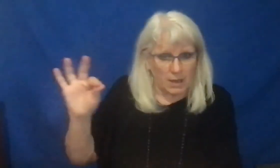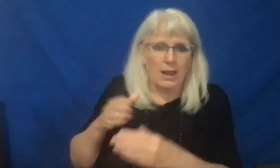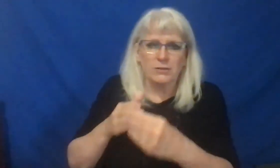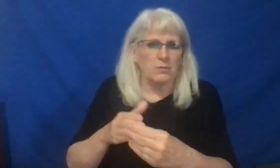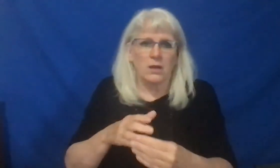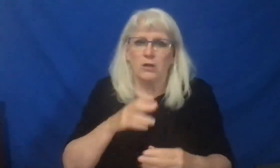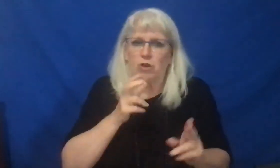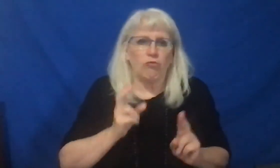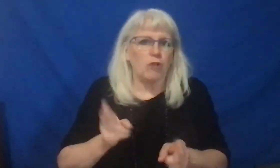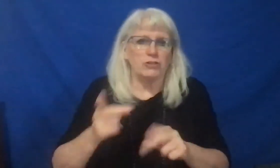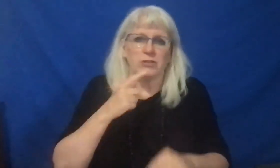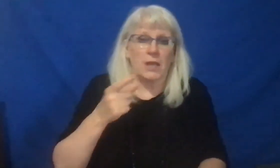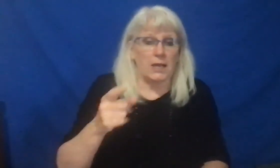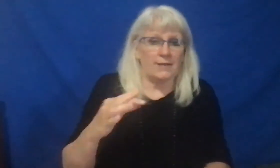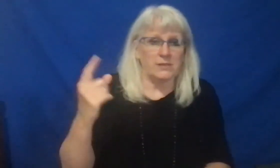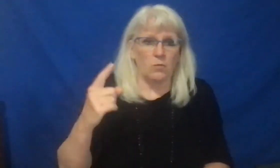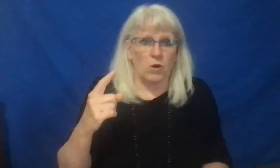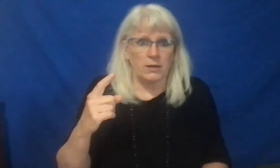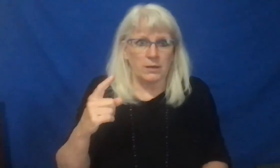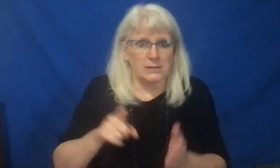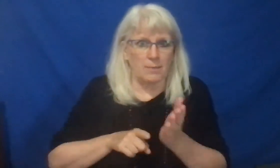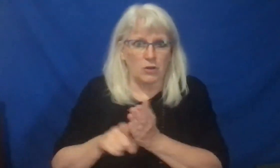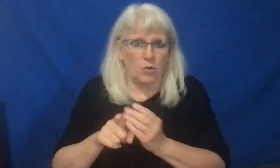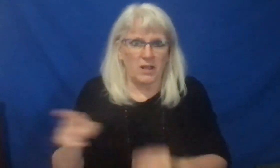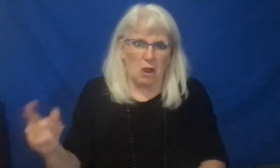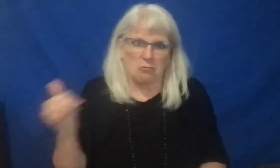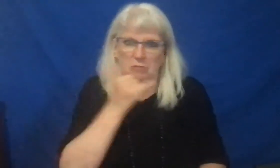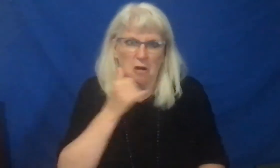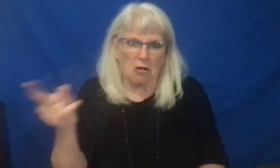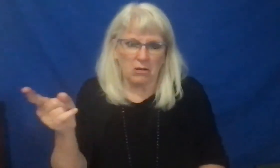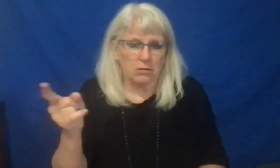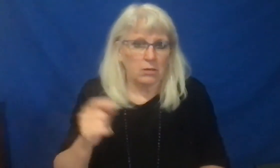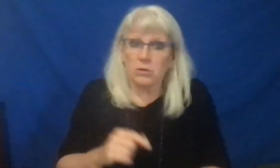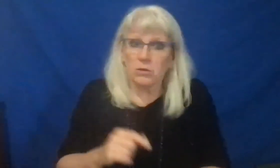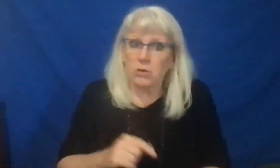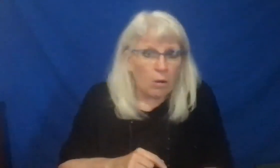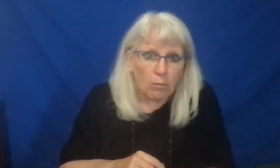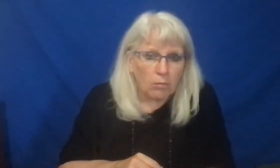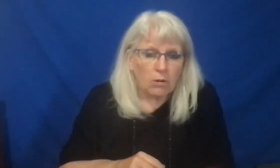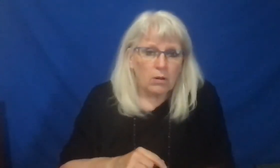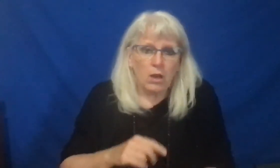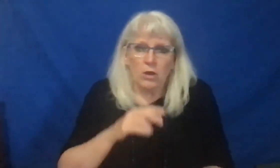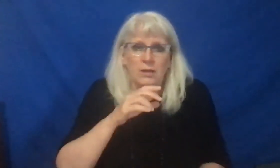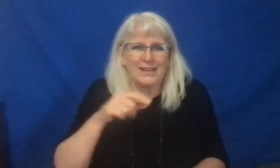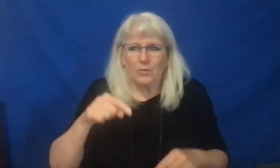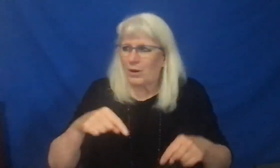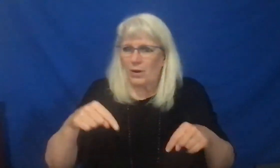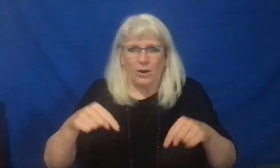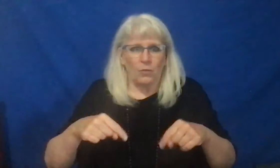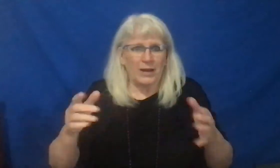when somebody is loudly in the minority, they are wrong. Let us not say because we are trying to persuade each other that we are out of order. After